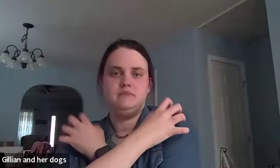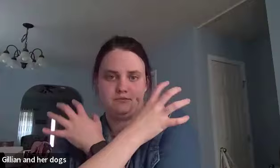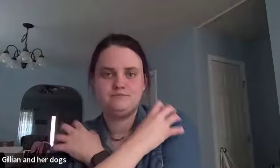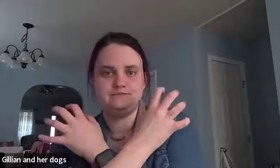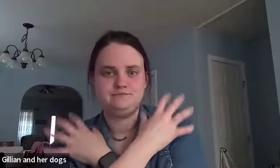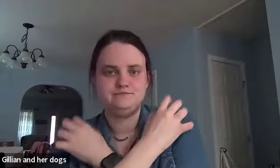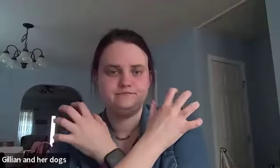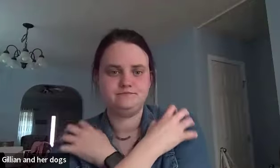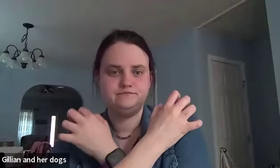bear.